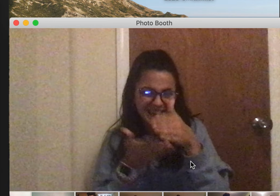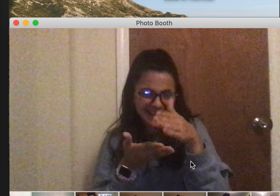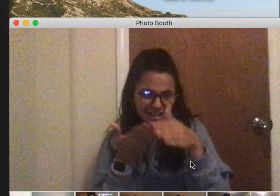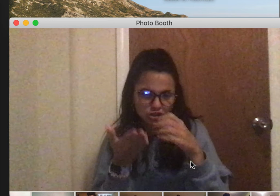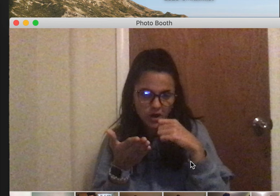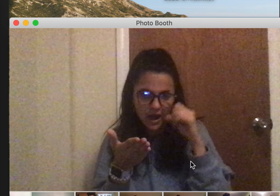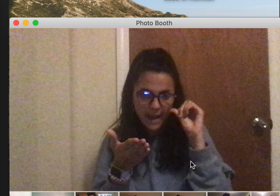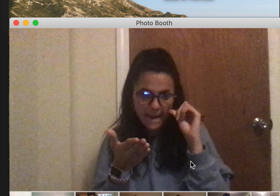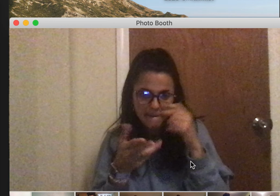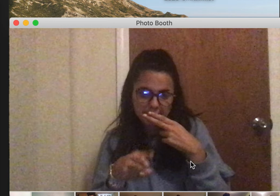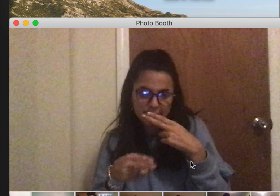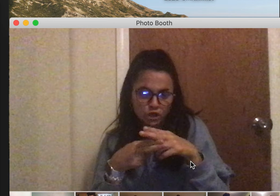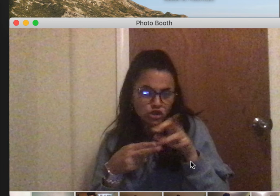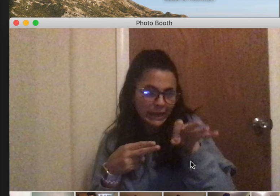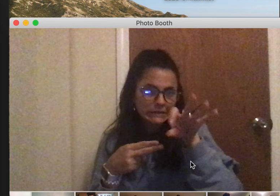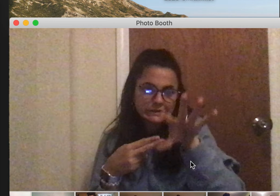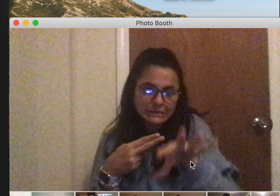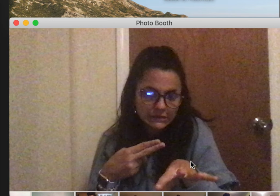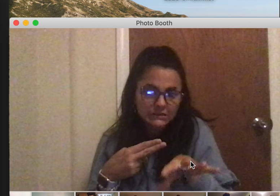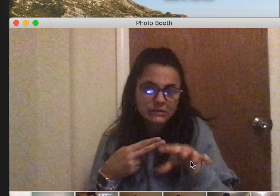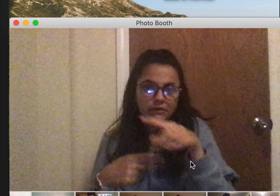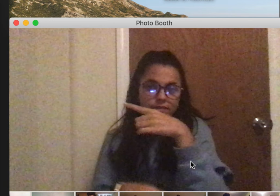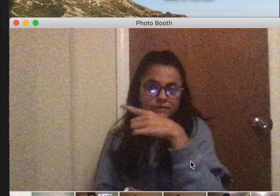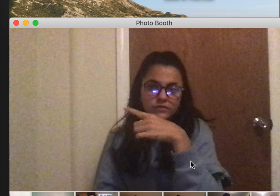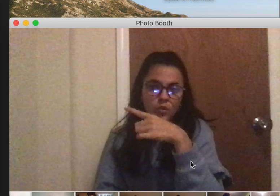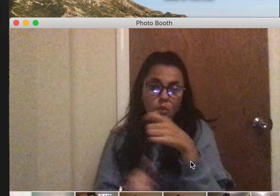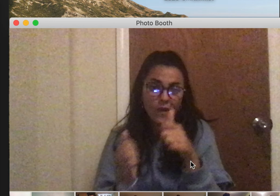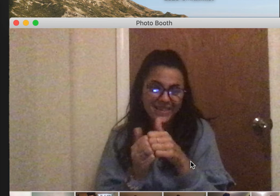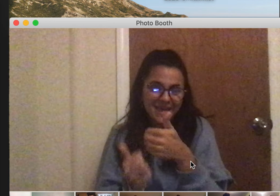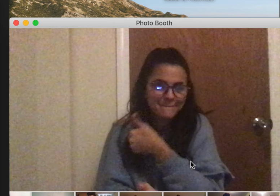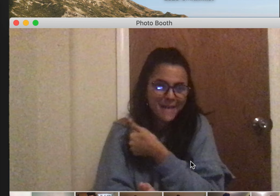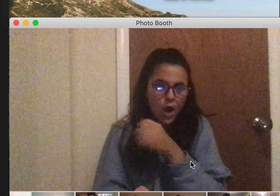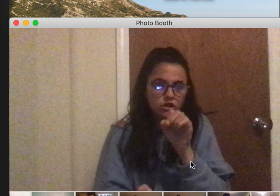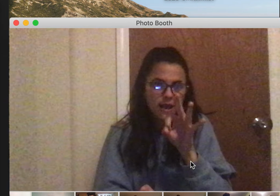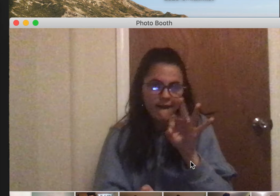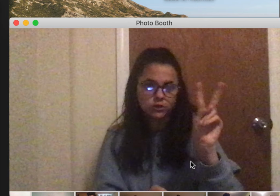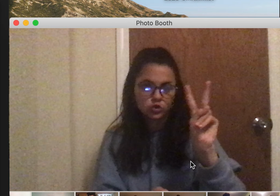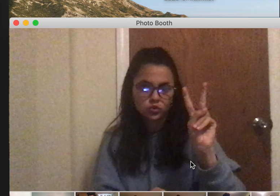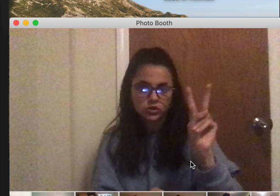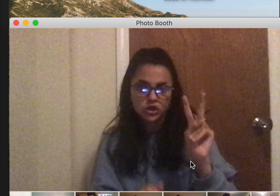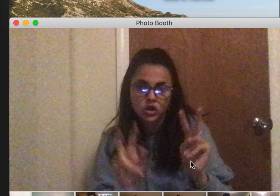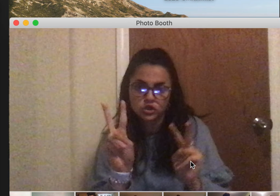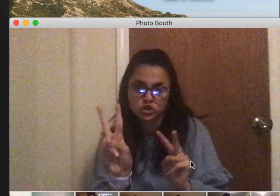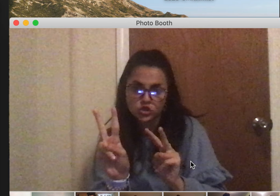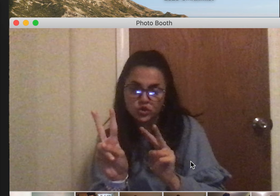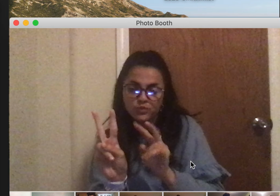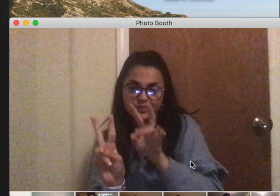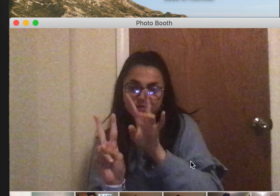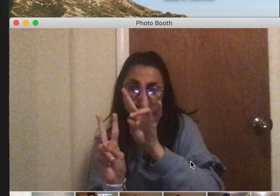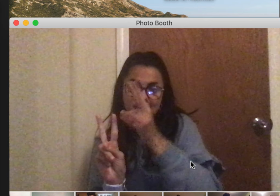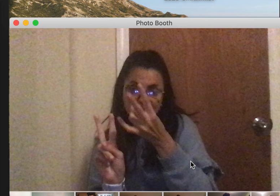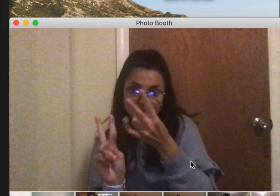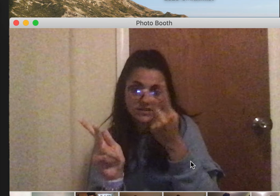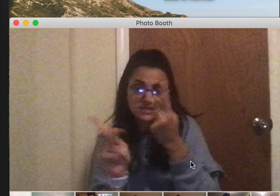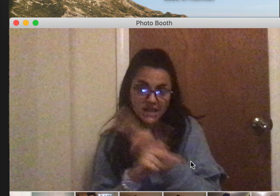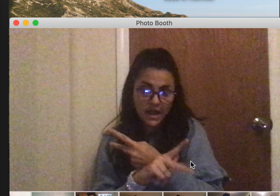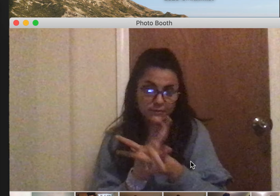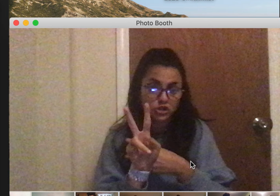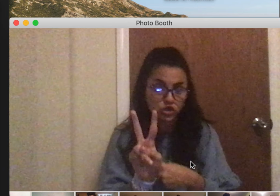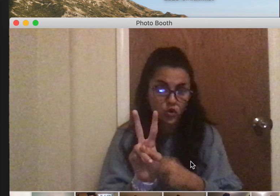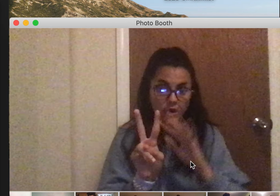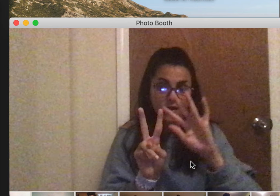2 to the 7th times 2 to the 5th over 16. So we want to rewrite 16